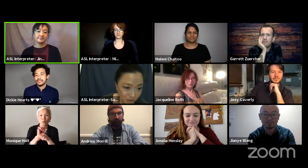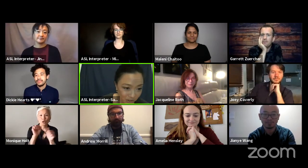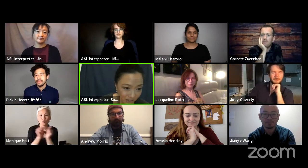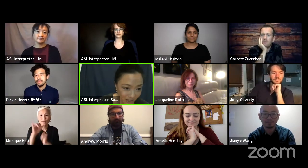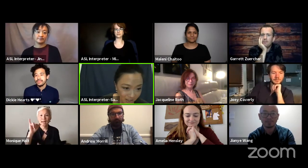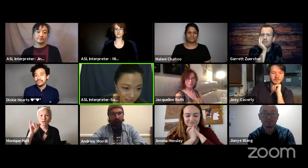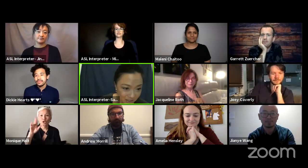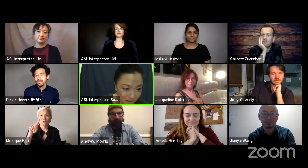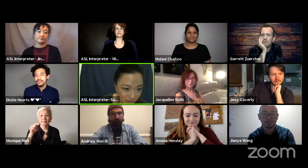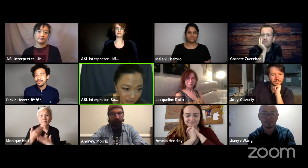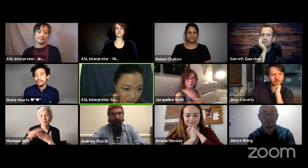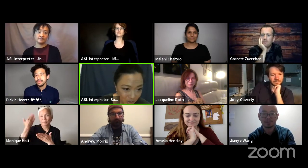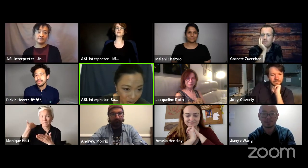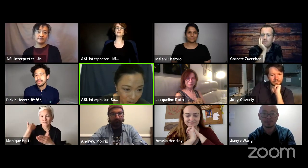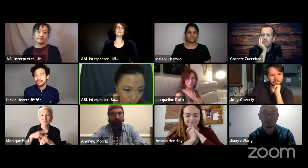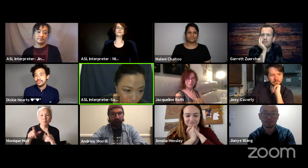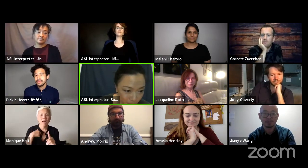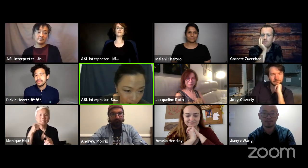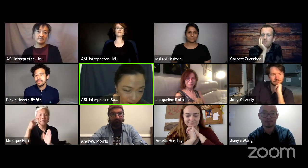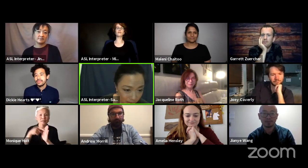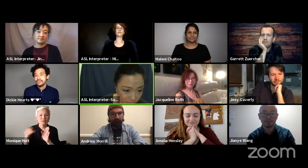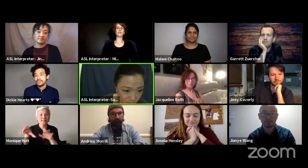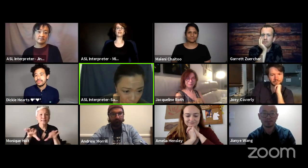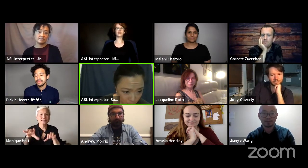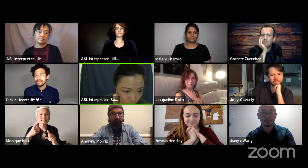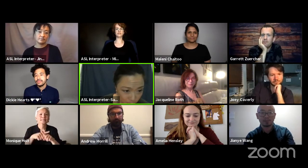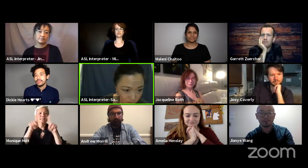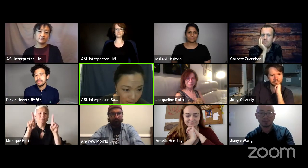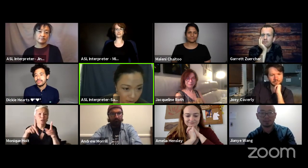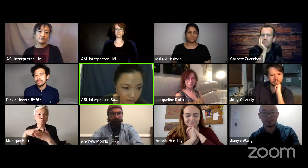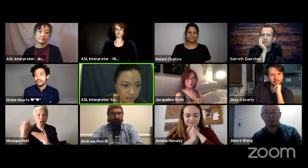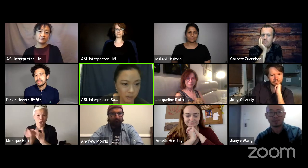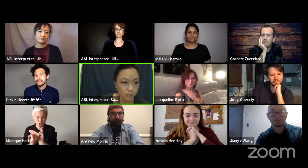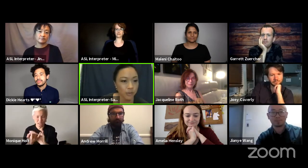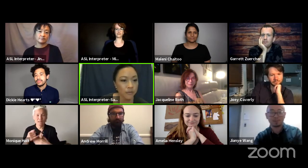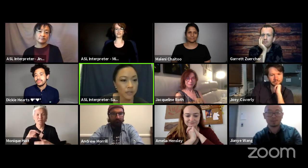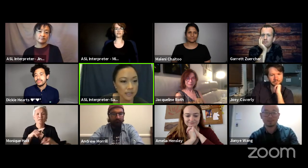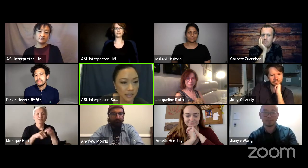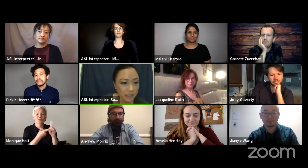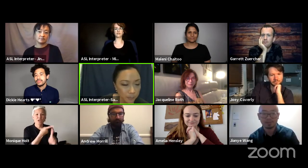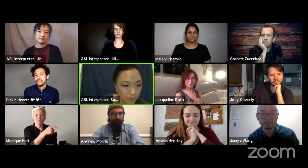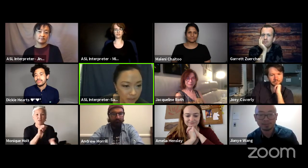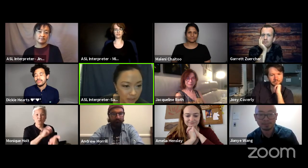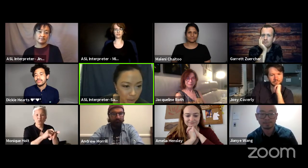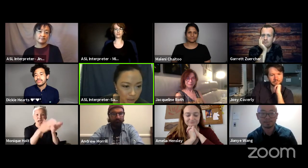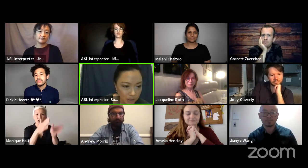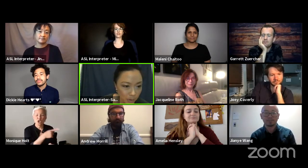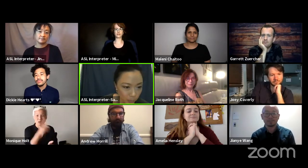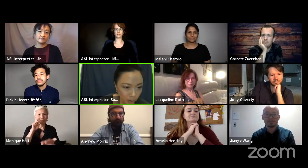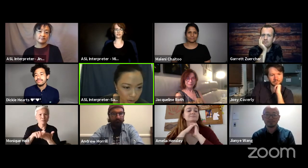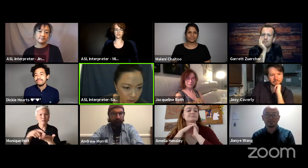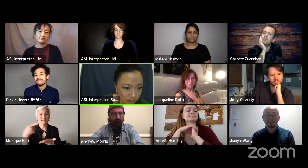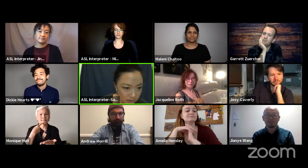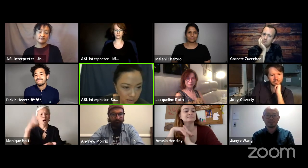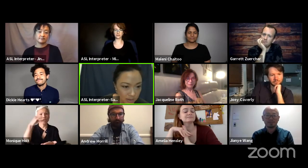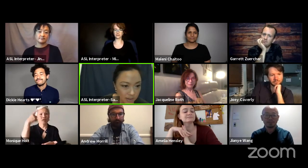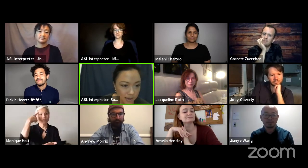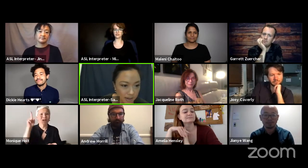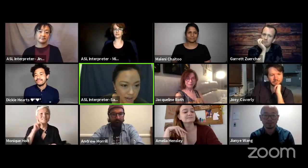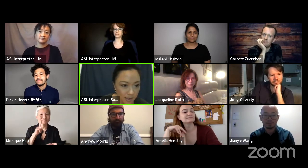Sure. So I had started working with IRT previously on some other projects. And